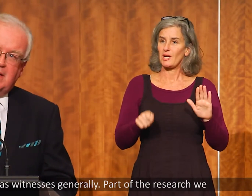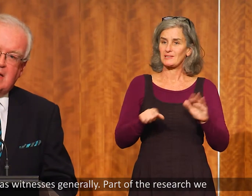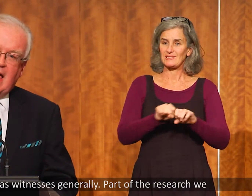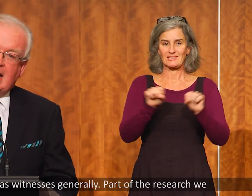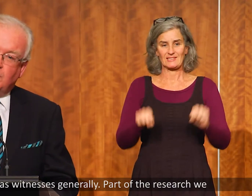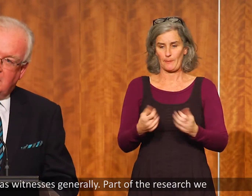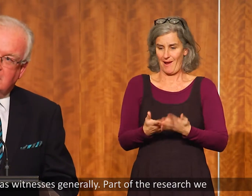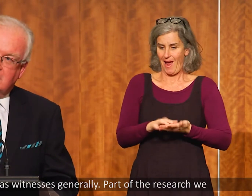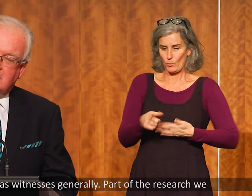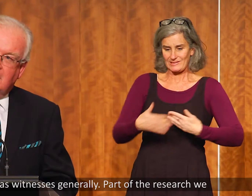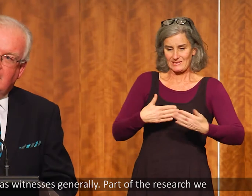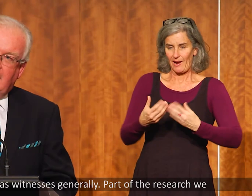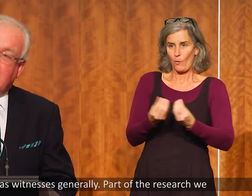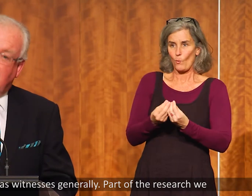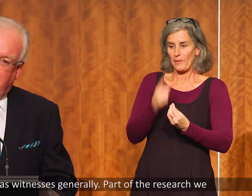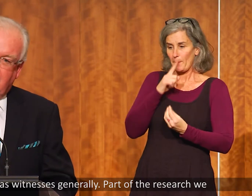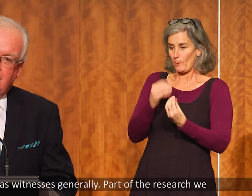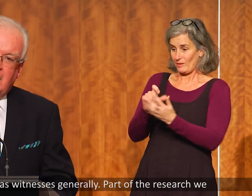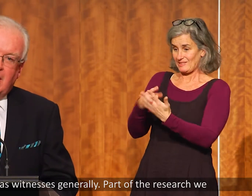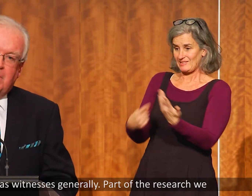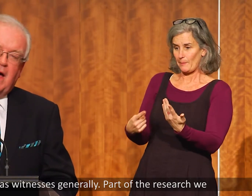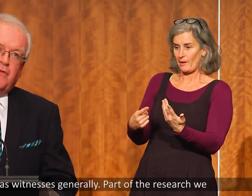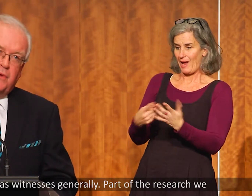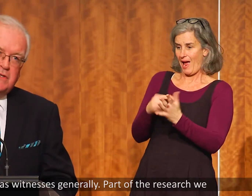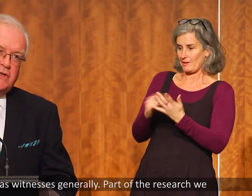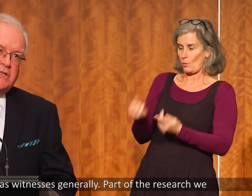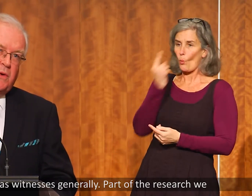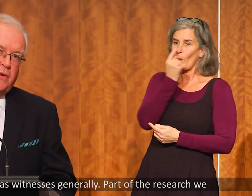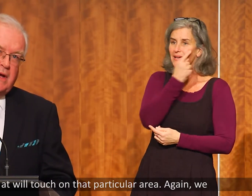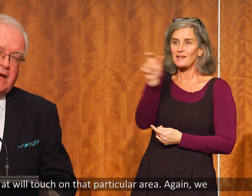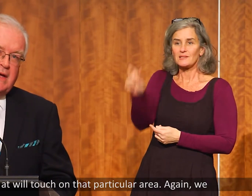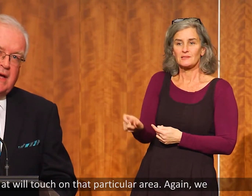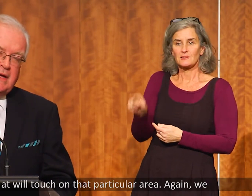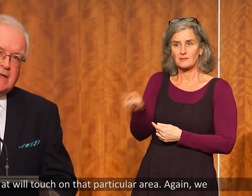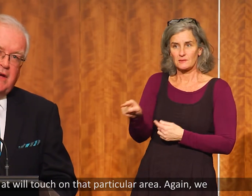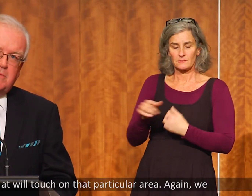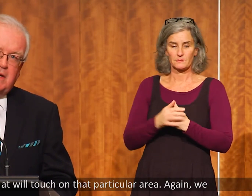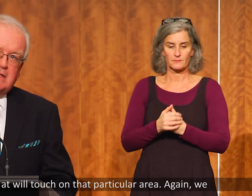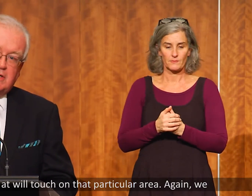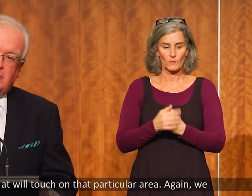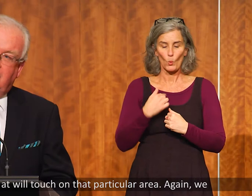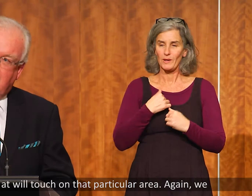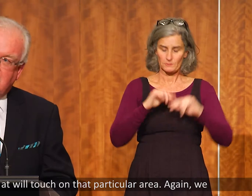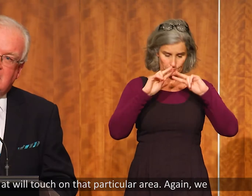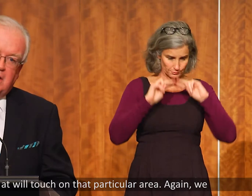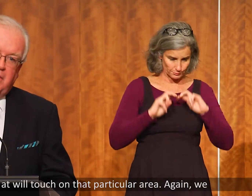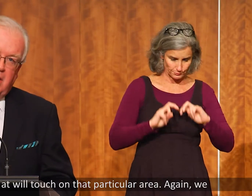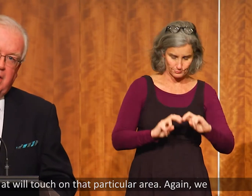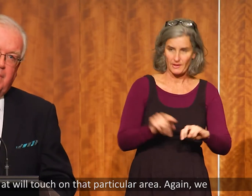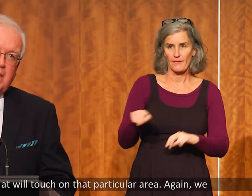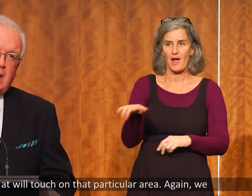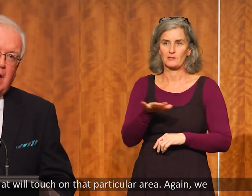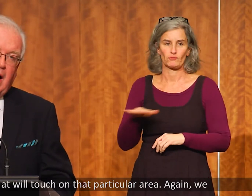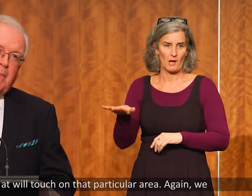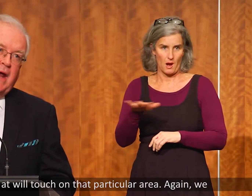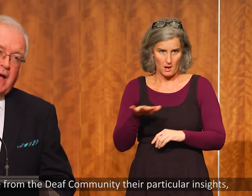with disabilities as witnesses generally. And part of the research that we're looking at is going to be touching on that particular